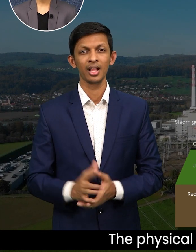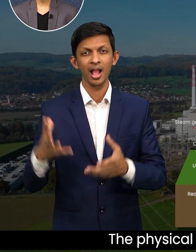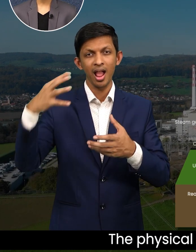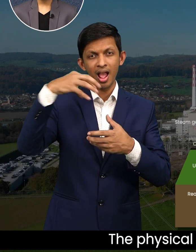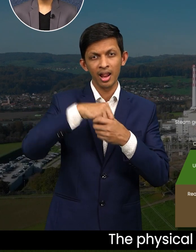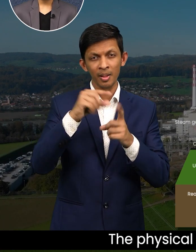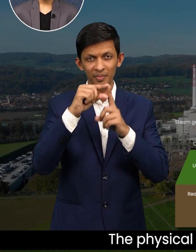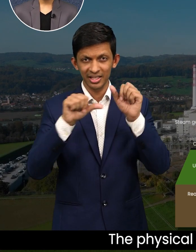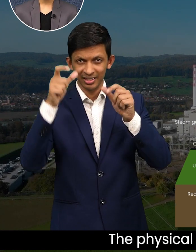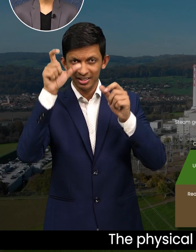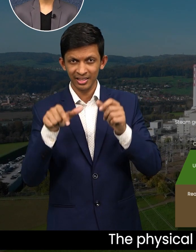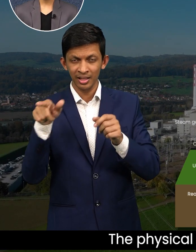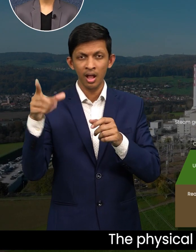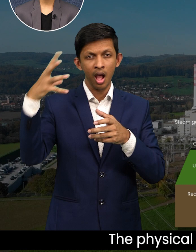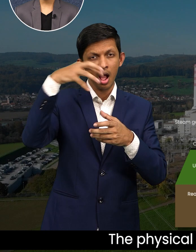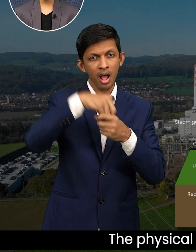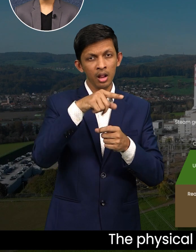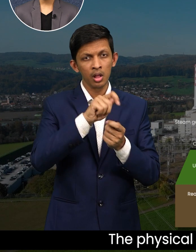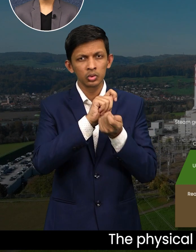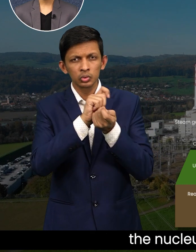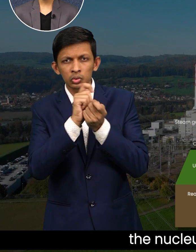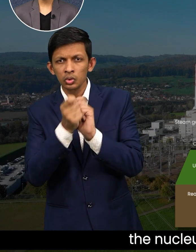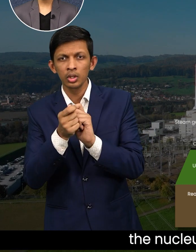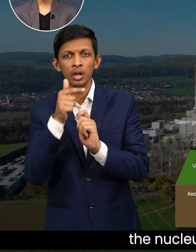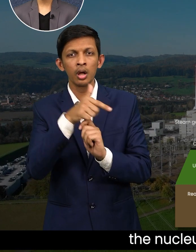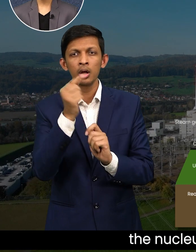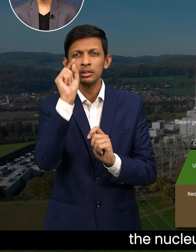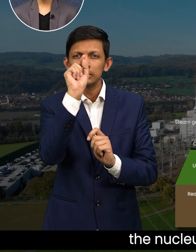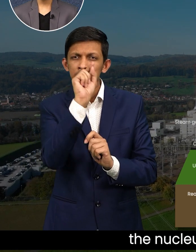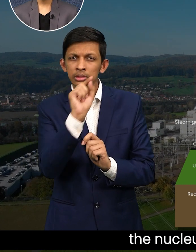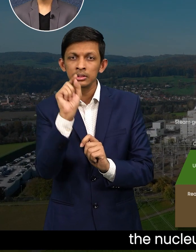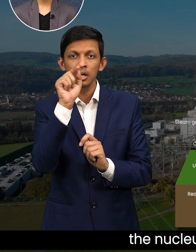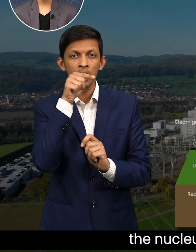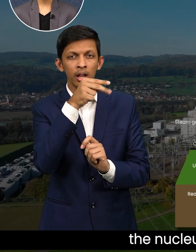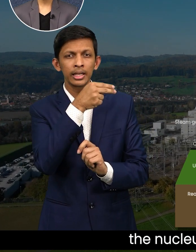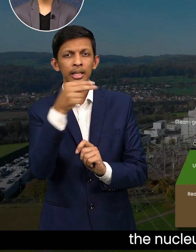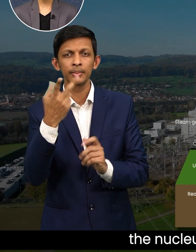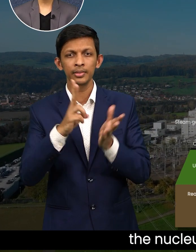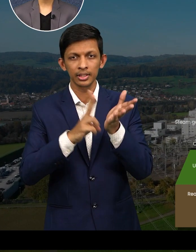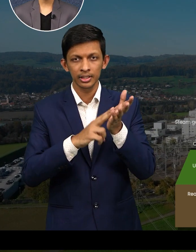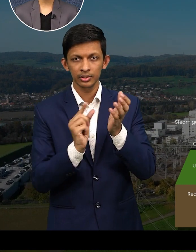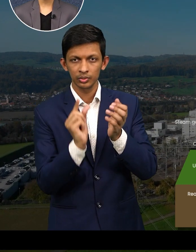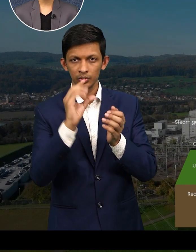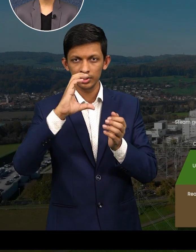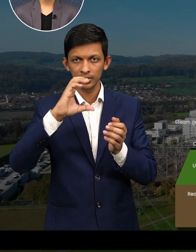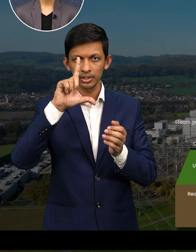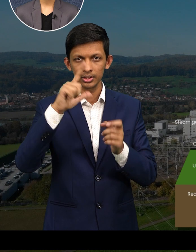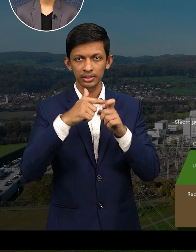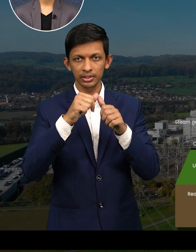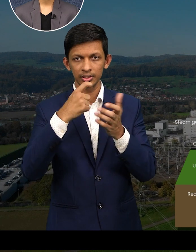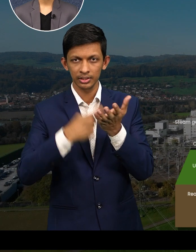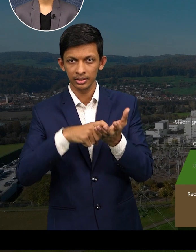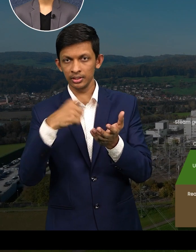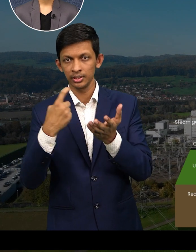The physical reaction which involves changes in the nucleus of an atom is called a nuclear reaction.